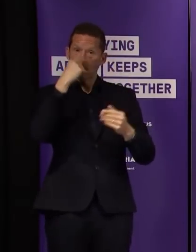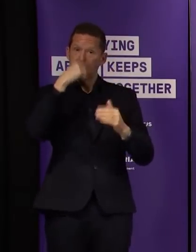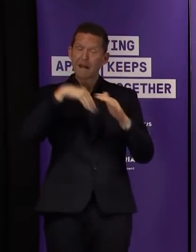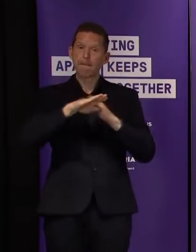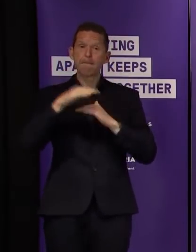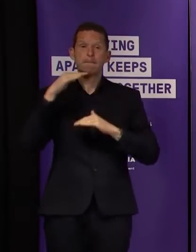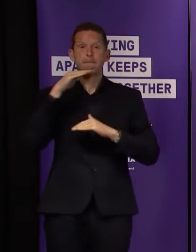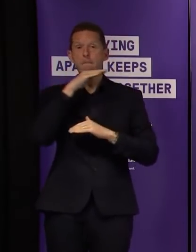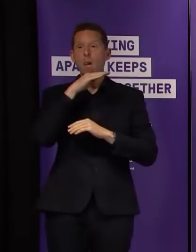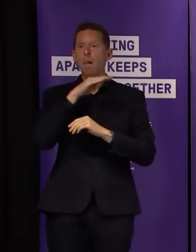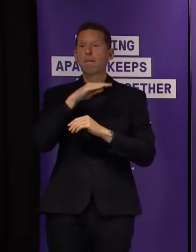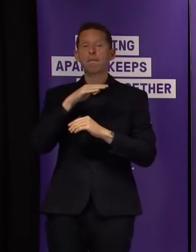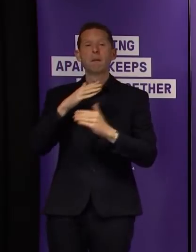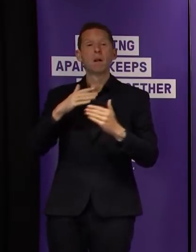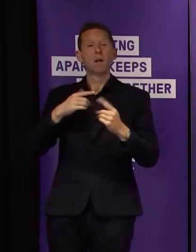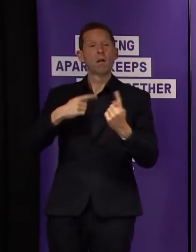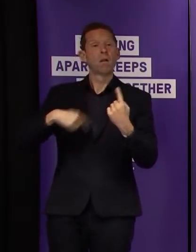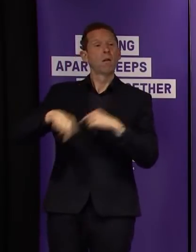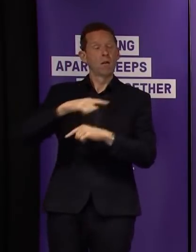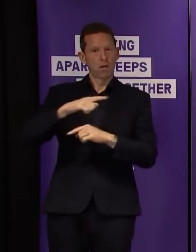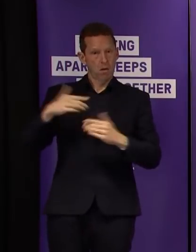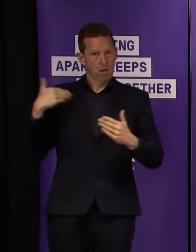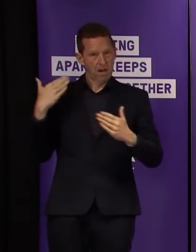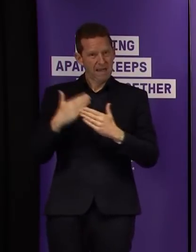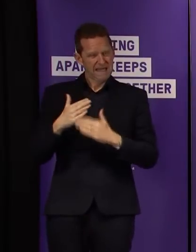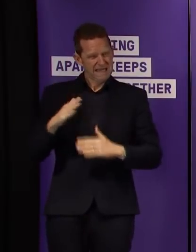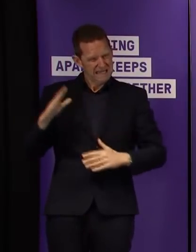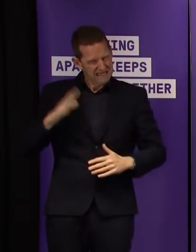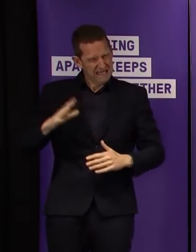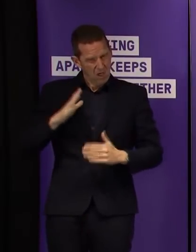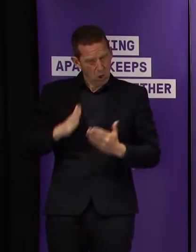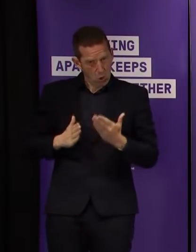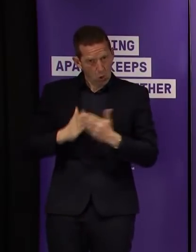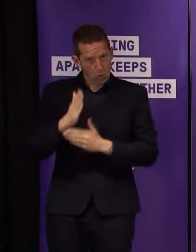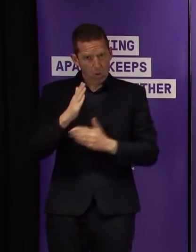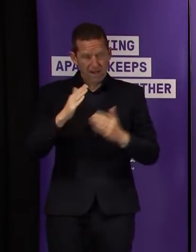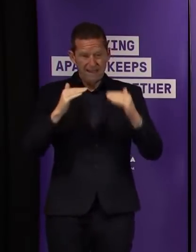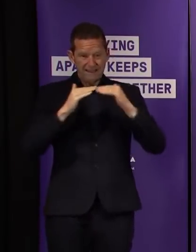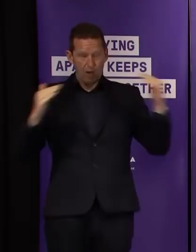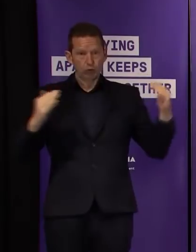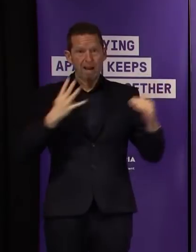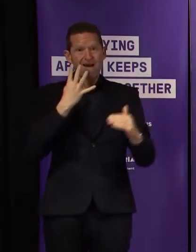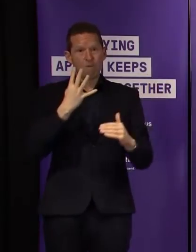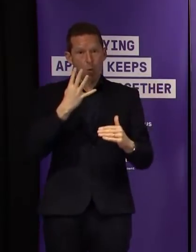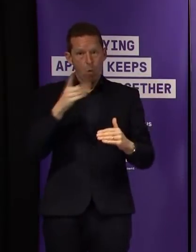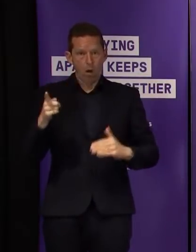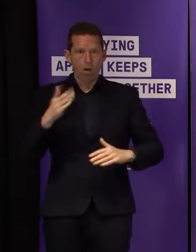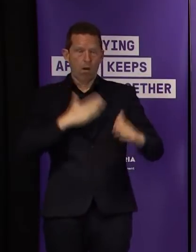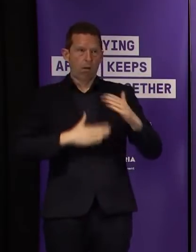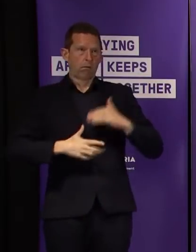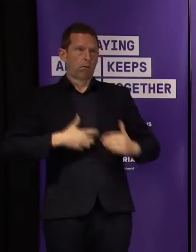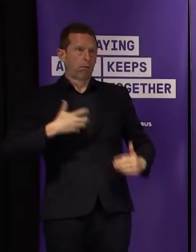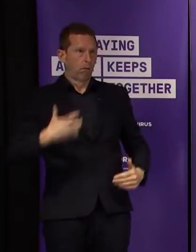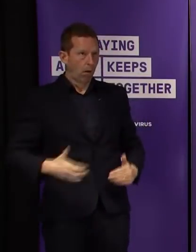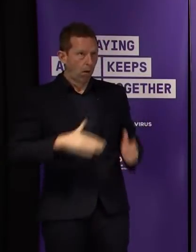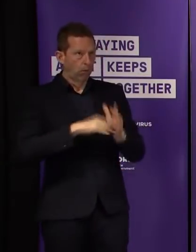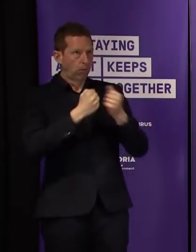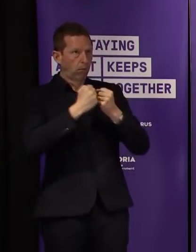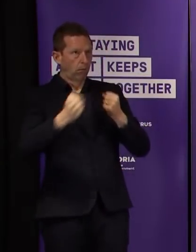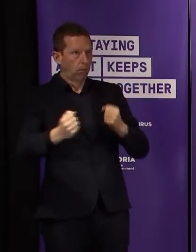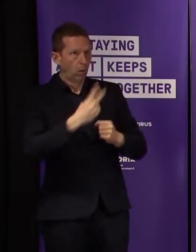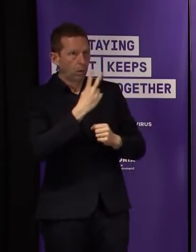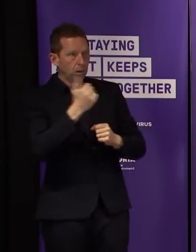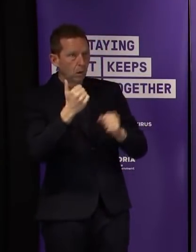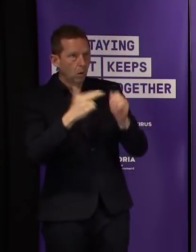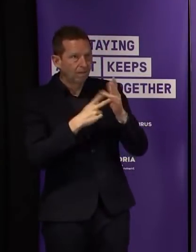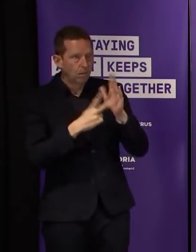steeling themselves for a 6-week stage four, rightly or wrongly, who are now going to be shattered to be hearing dates like 26th of November,